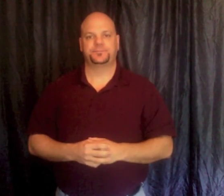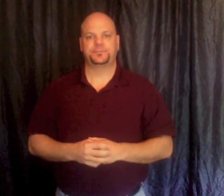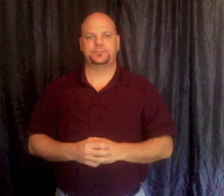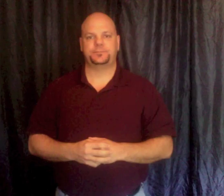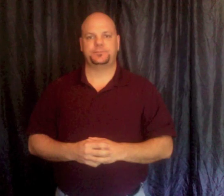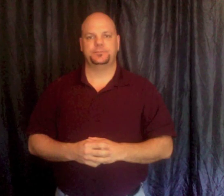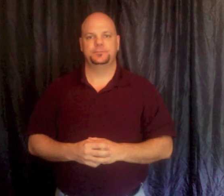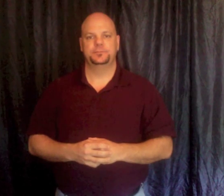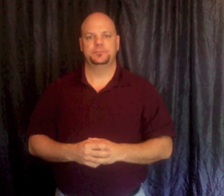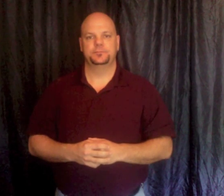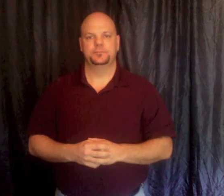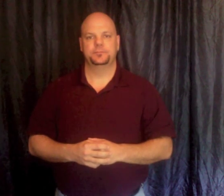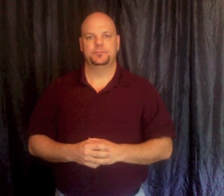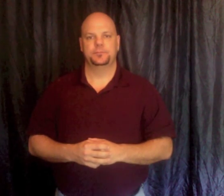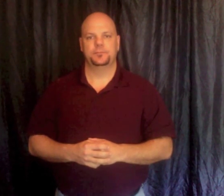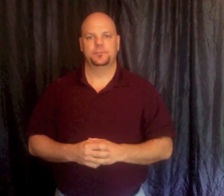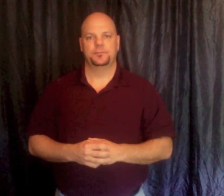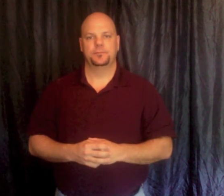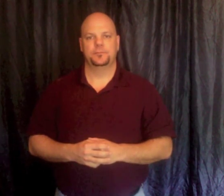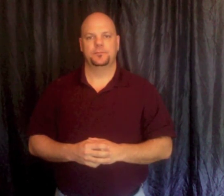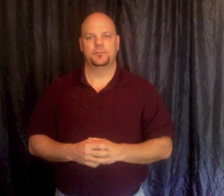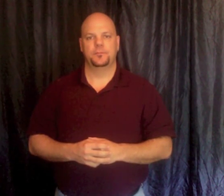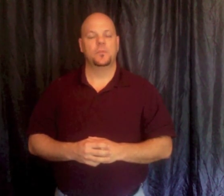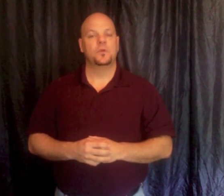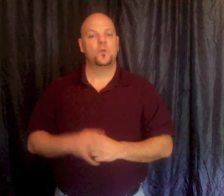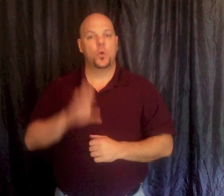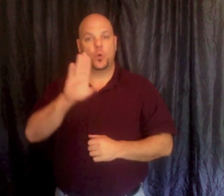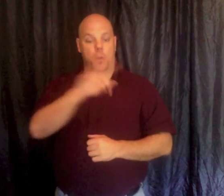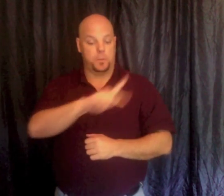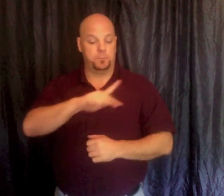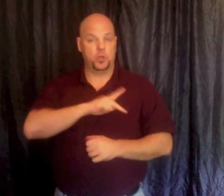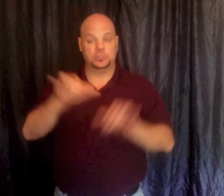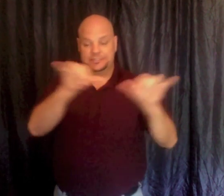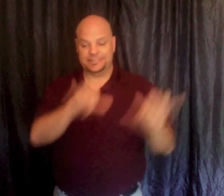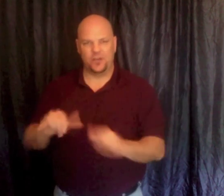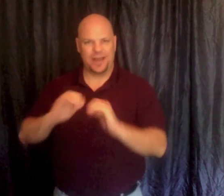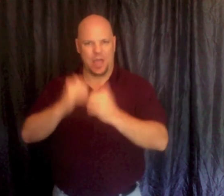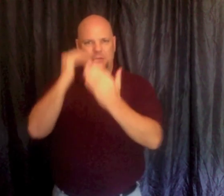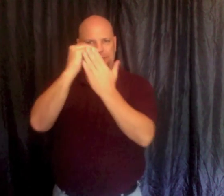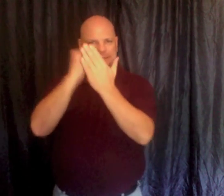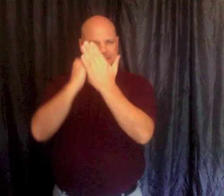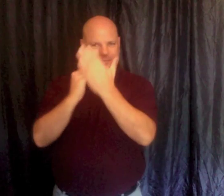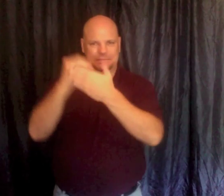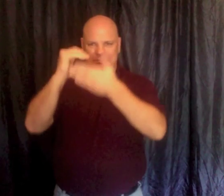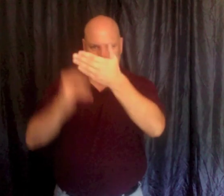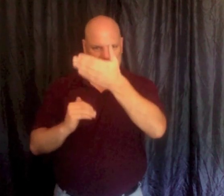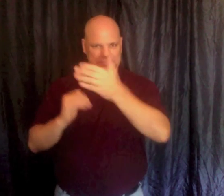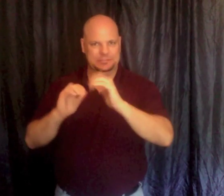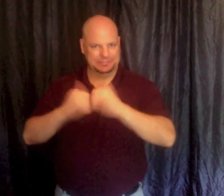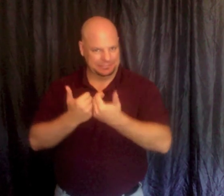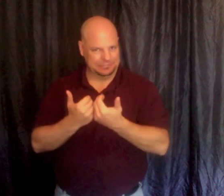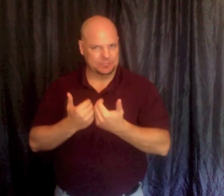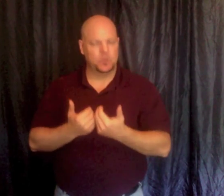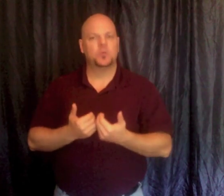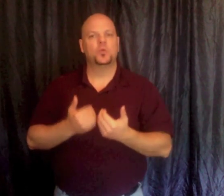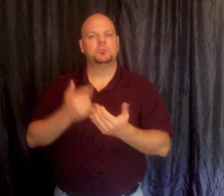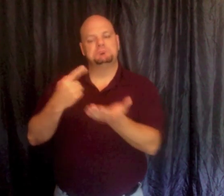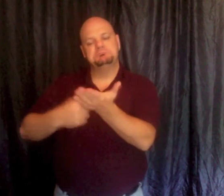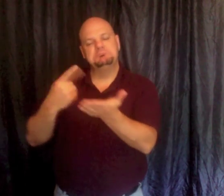list professional standards. If we were talking about student behaviors, okay, and by